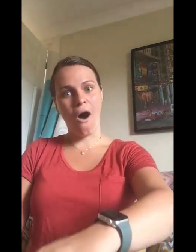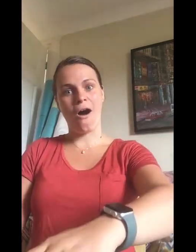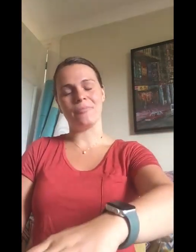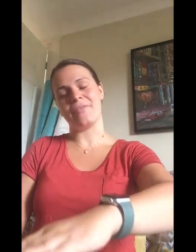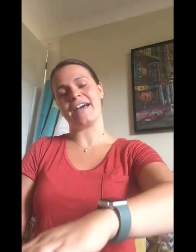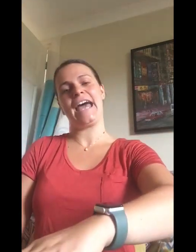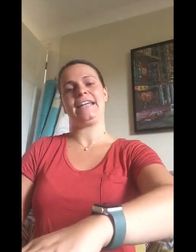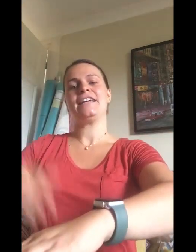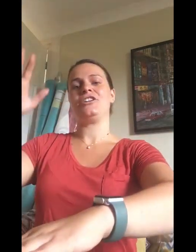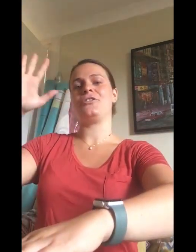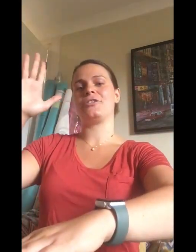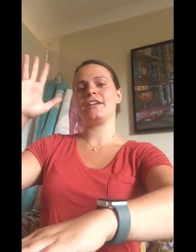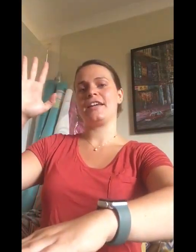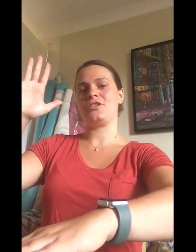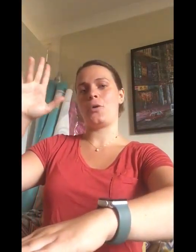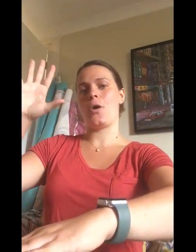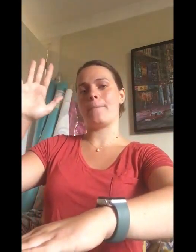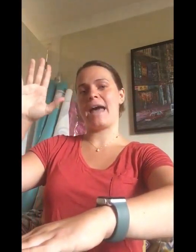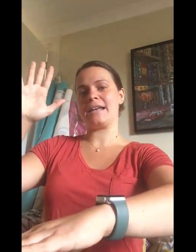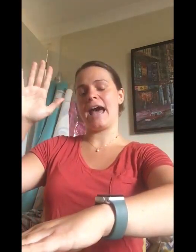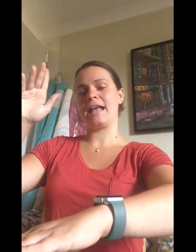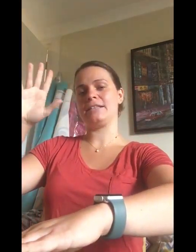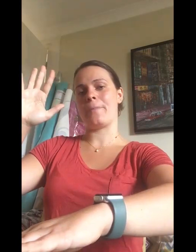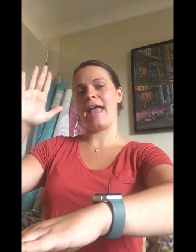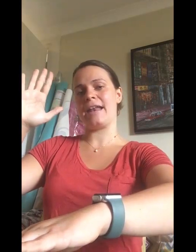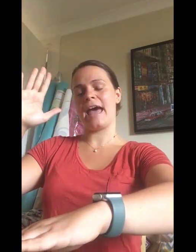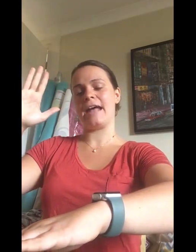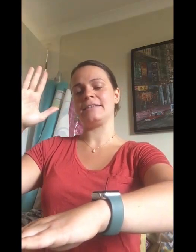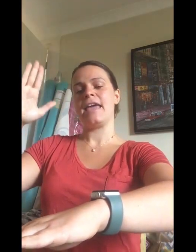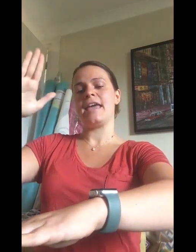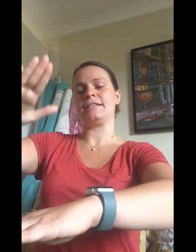arm. Okay, your main hands, your pen hands, is